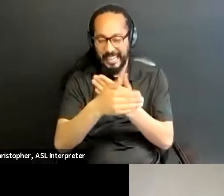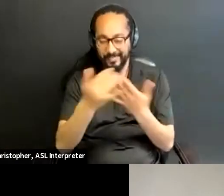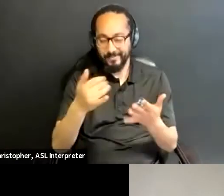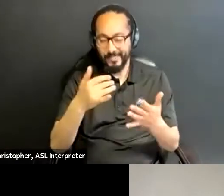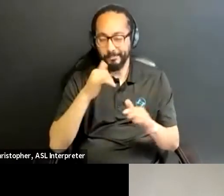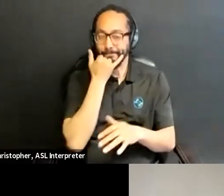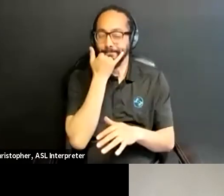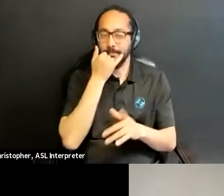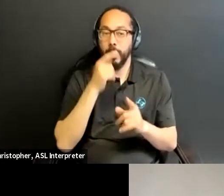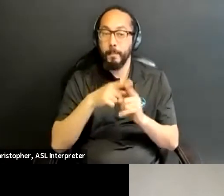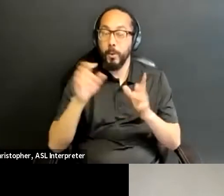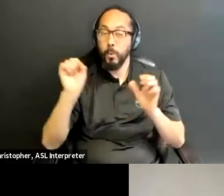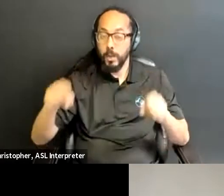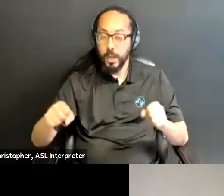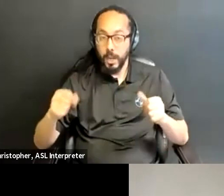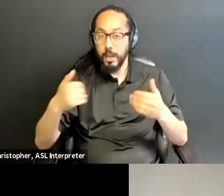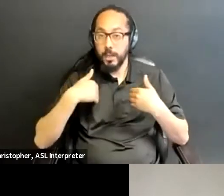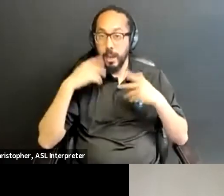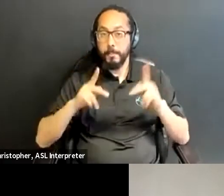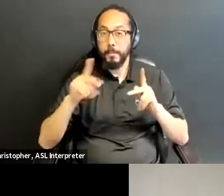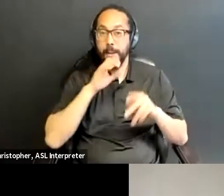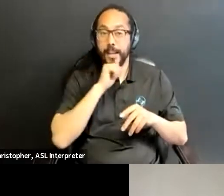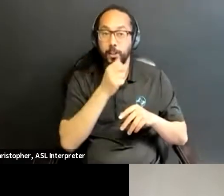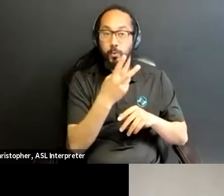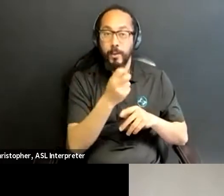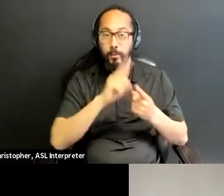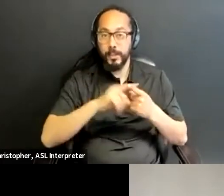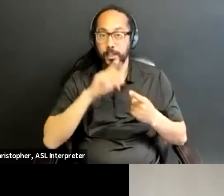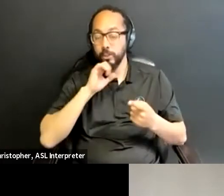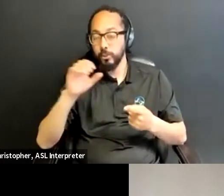into the program ages 12 to 24.